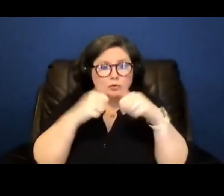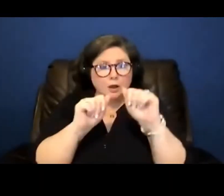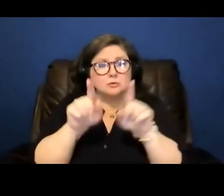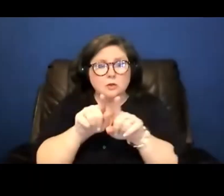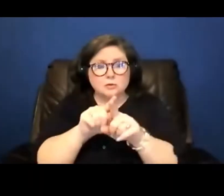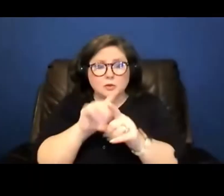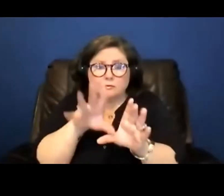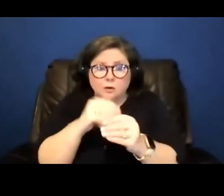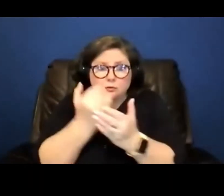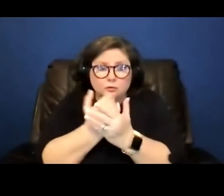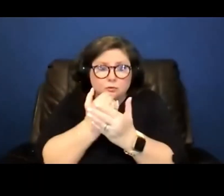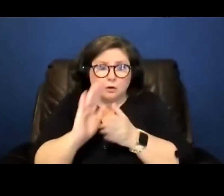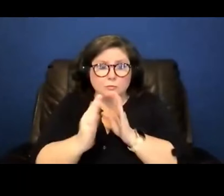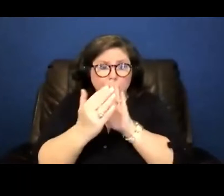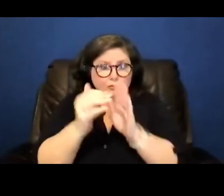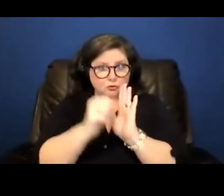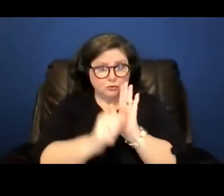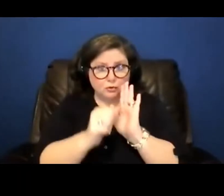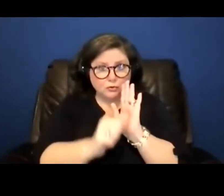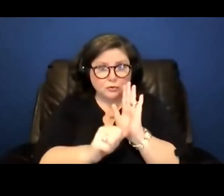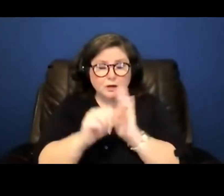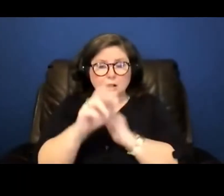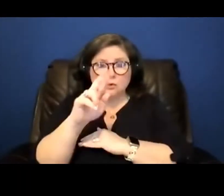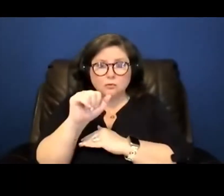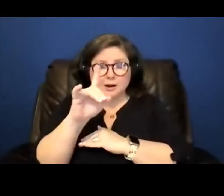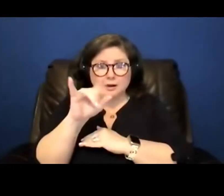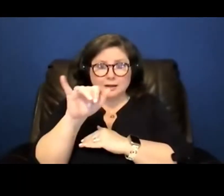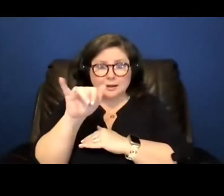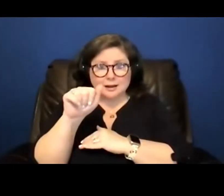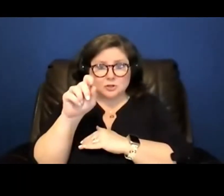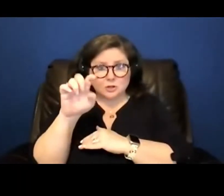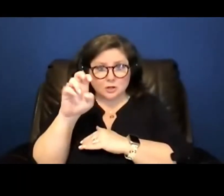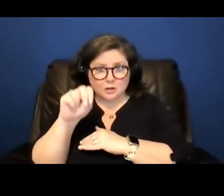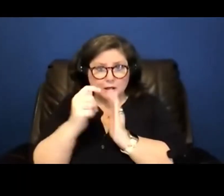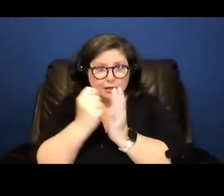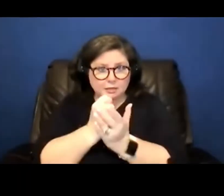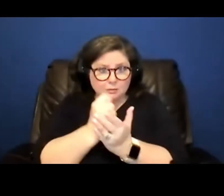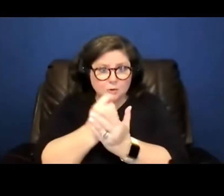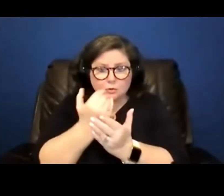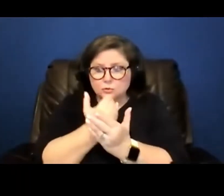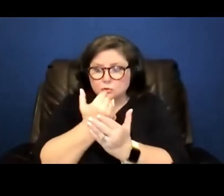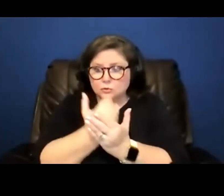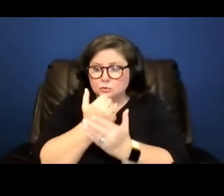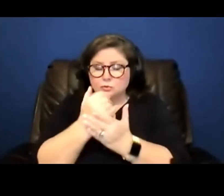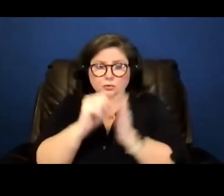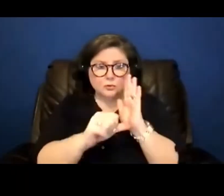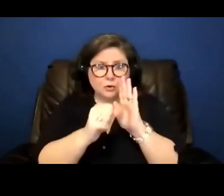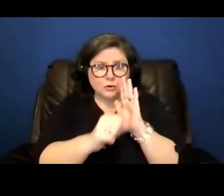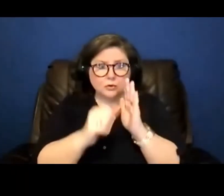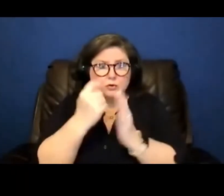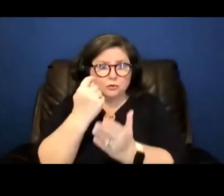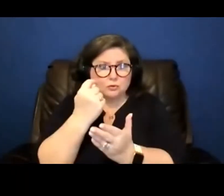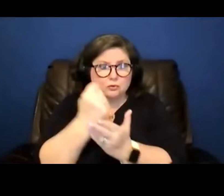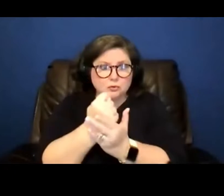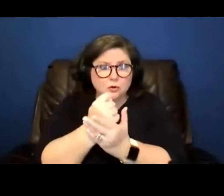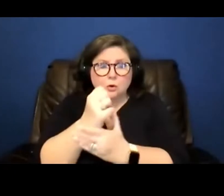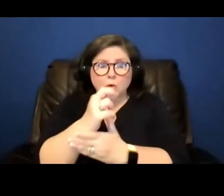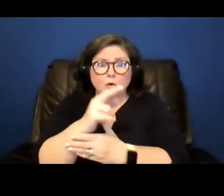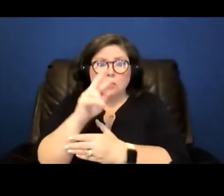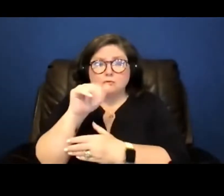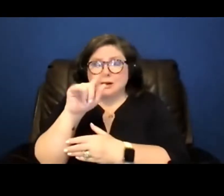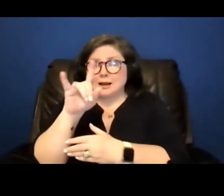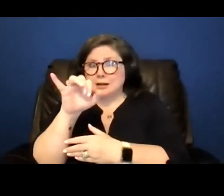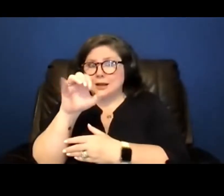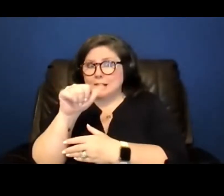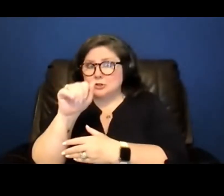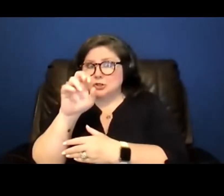approaches to surgery or radiation therapy, looking at new surgery to treat a cancer, or even looking at radiation